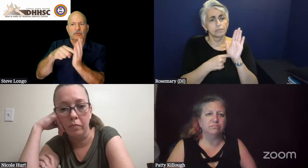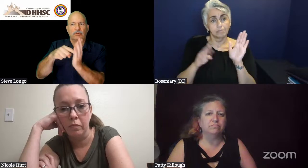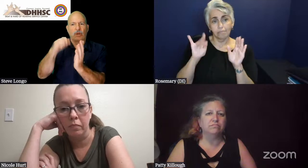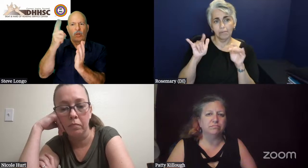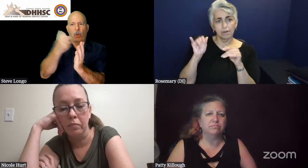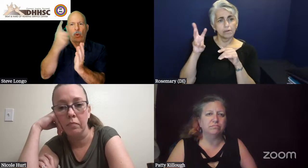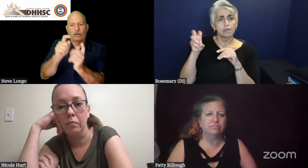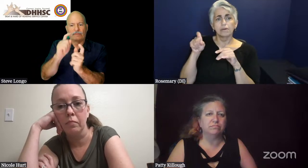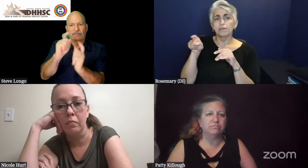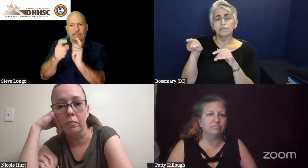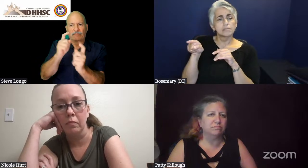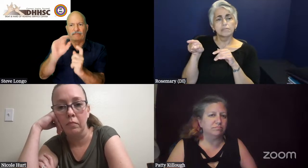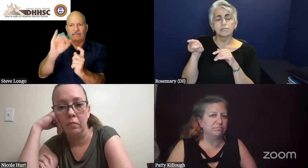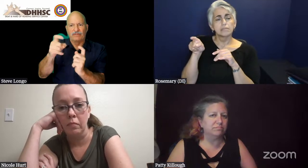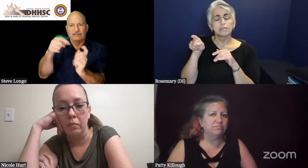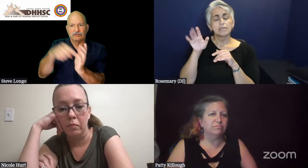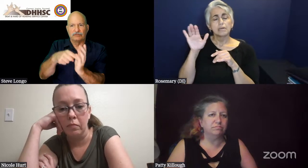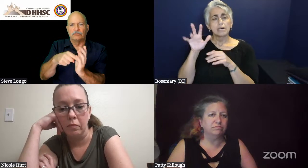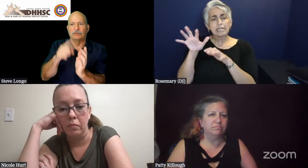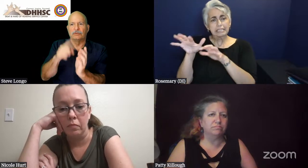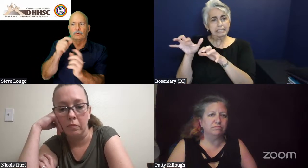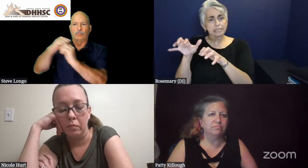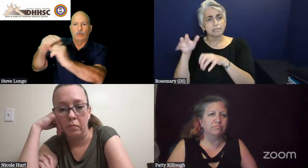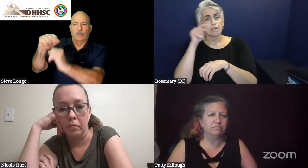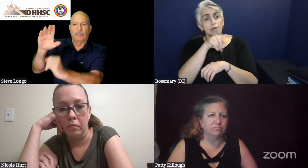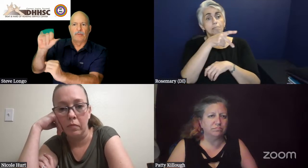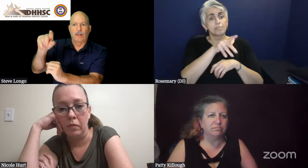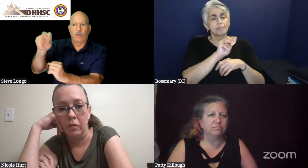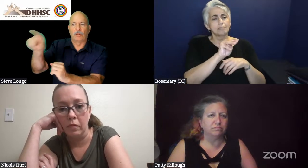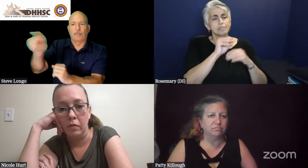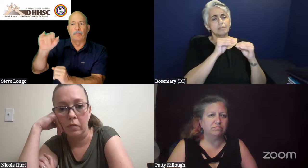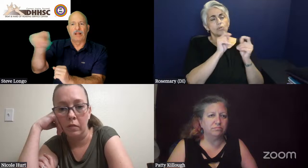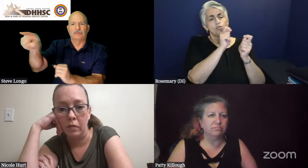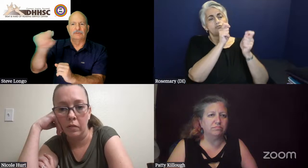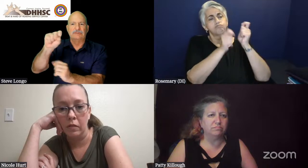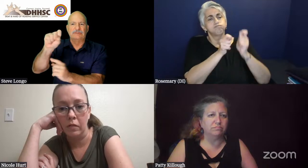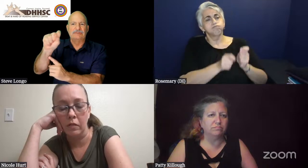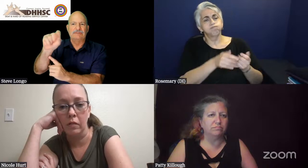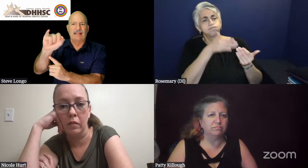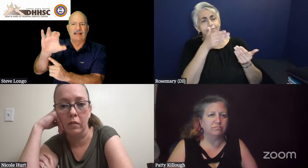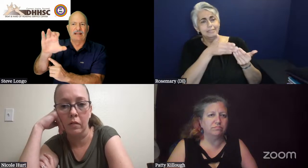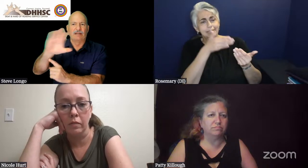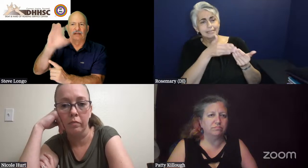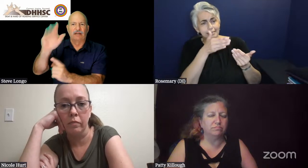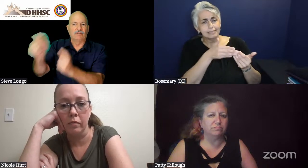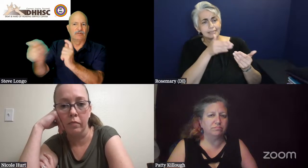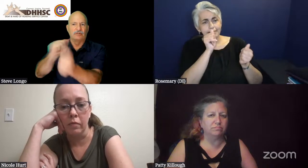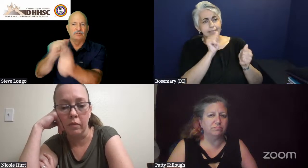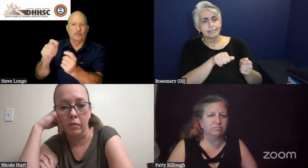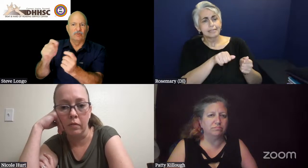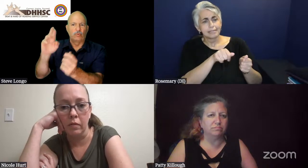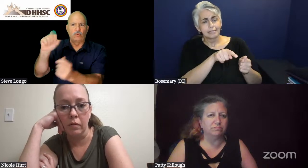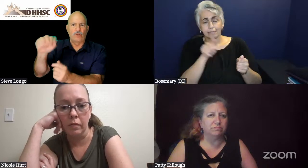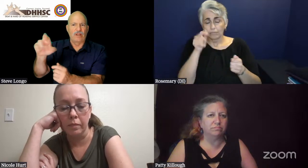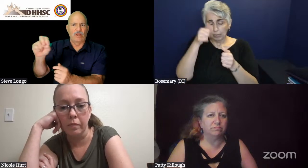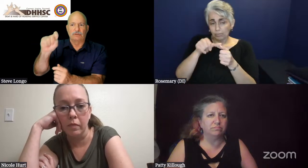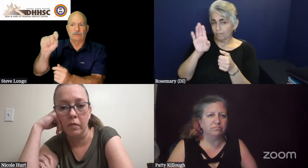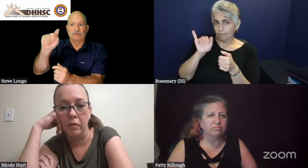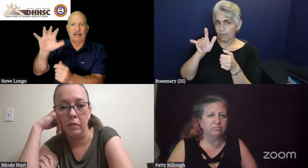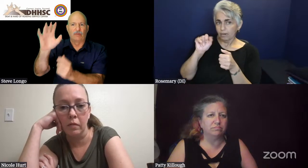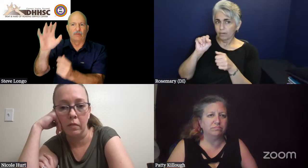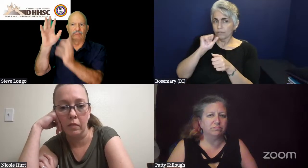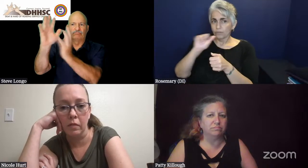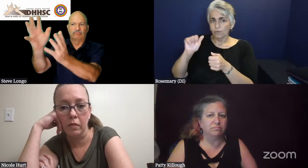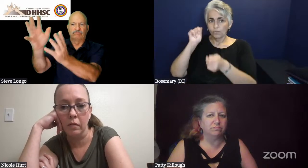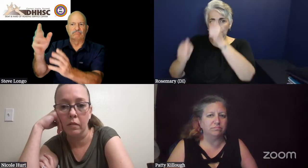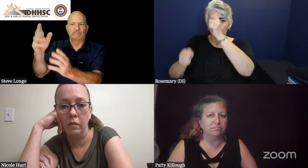board proceeds in the bylaws, but the bylaws are frozen. They stay the same. It's much easier